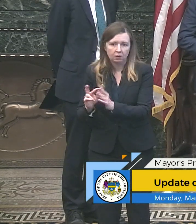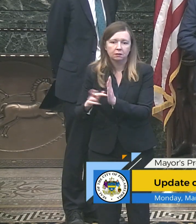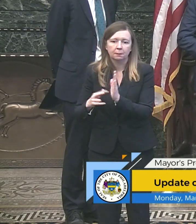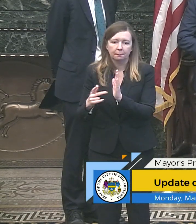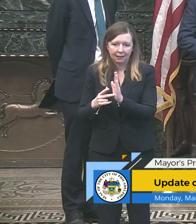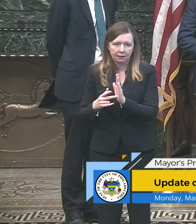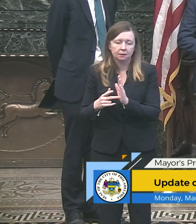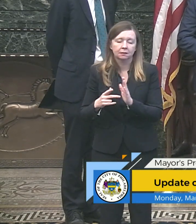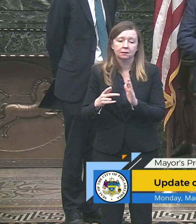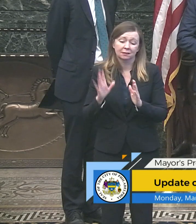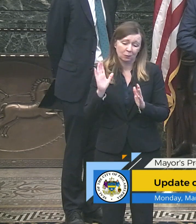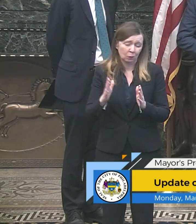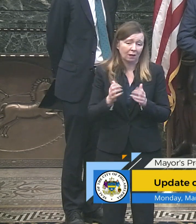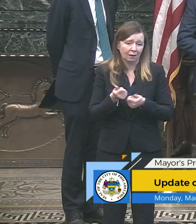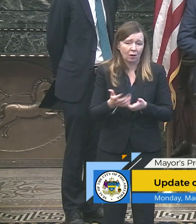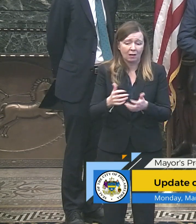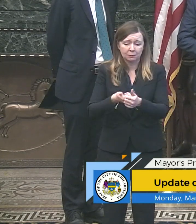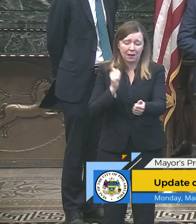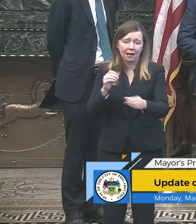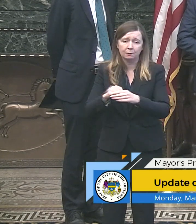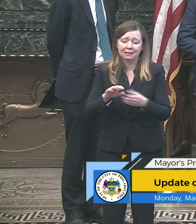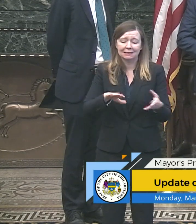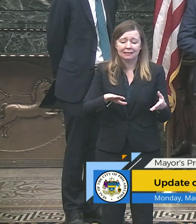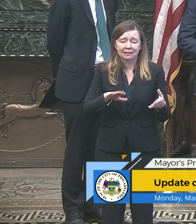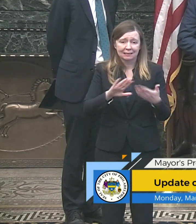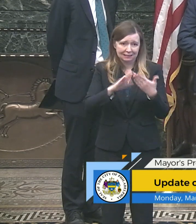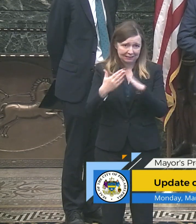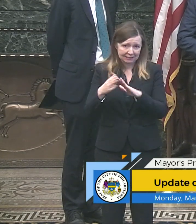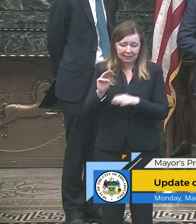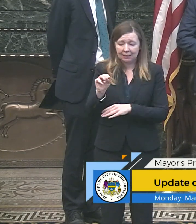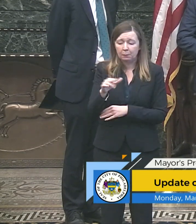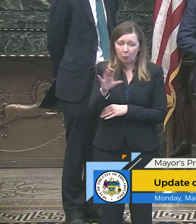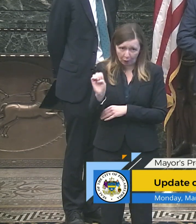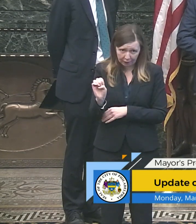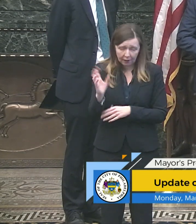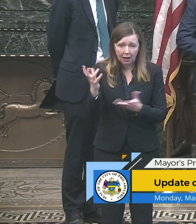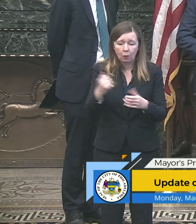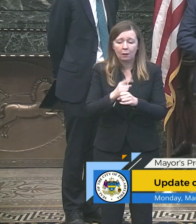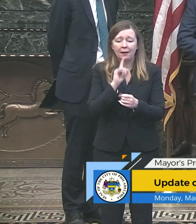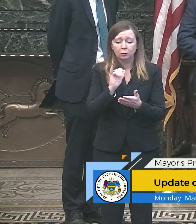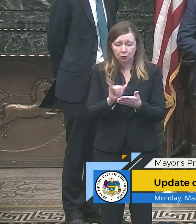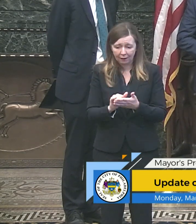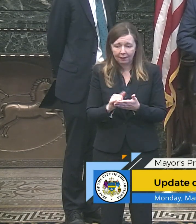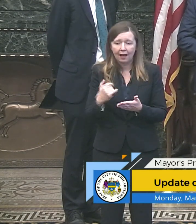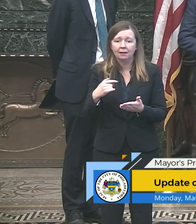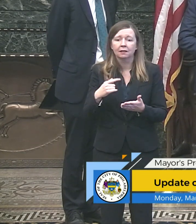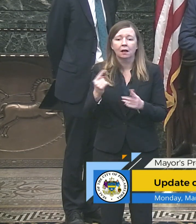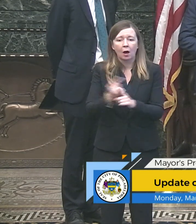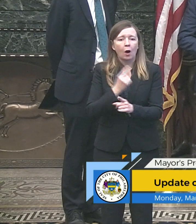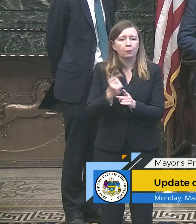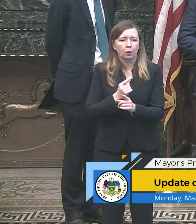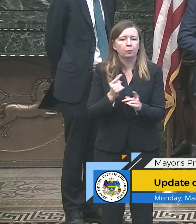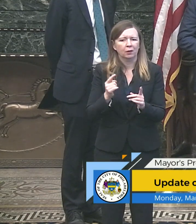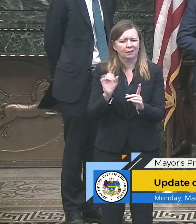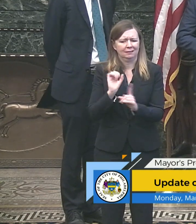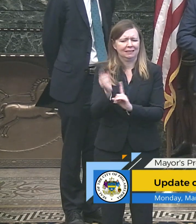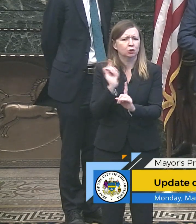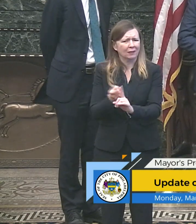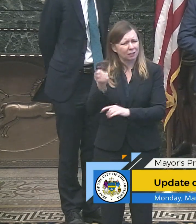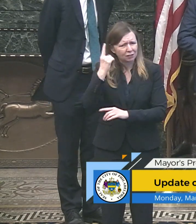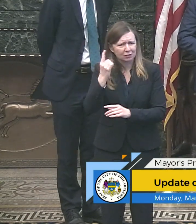backups in both our city morgue as well as the hospital morgues. And so I just want to make sure that that is the appropriate context is